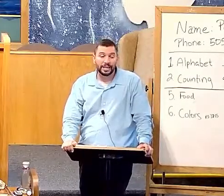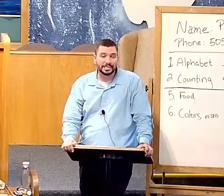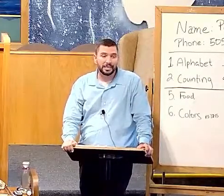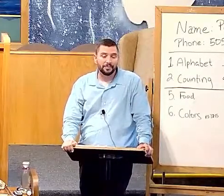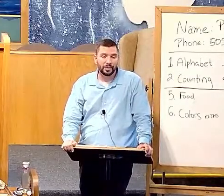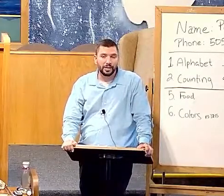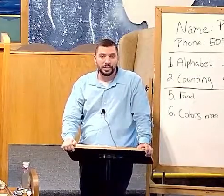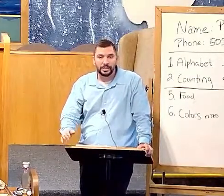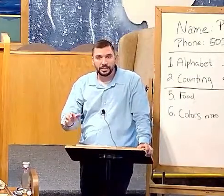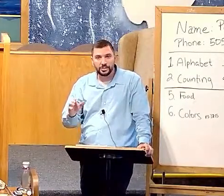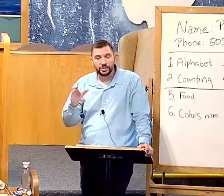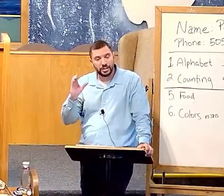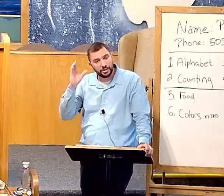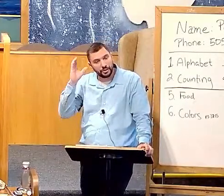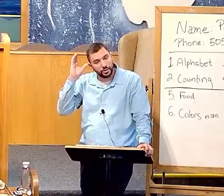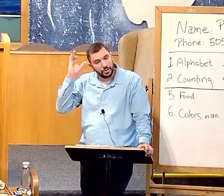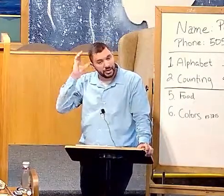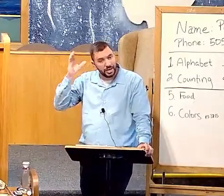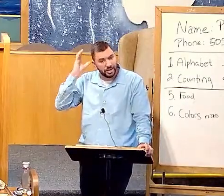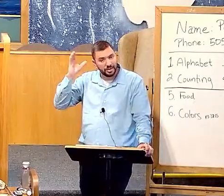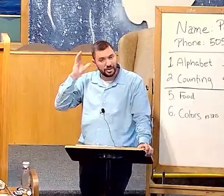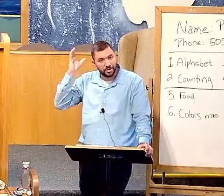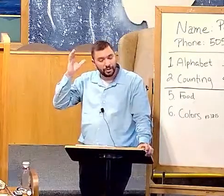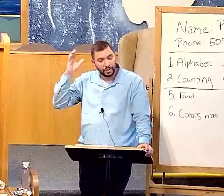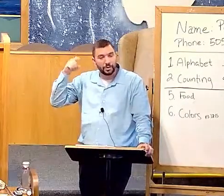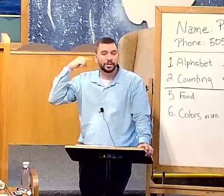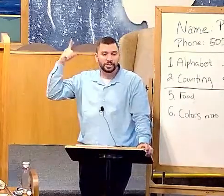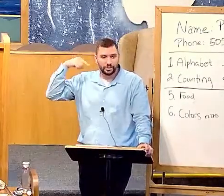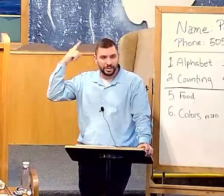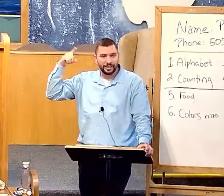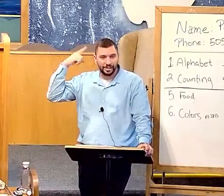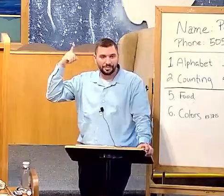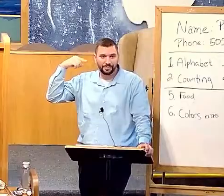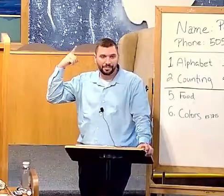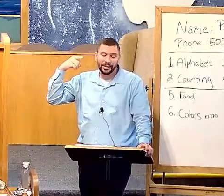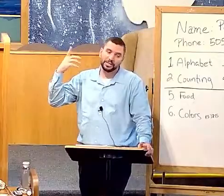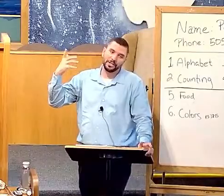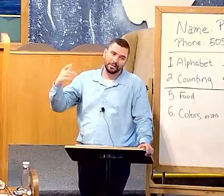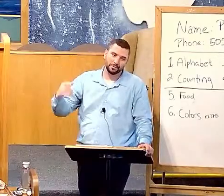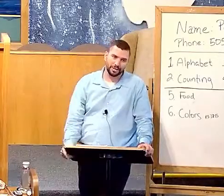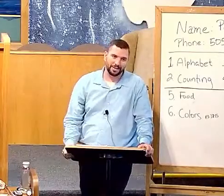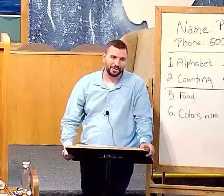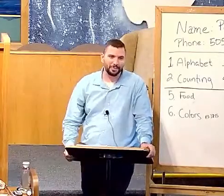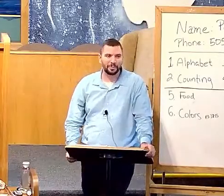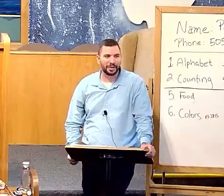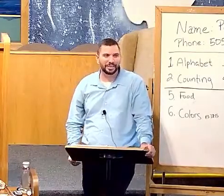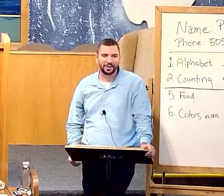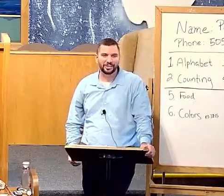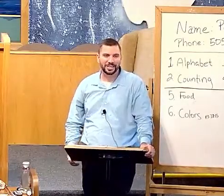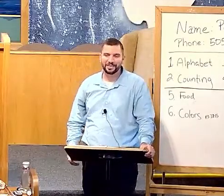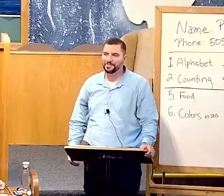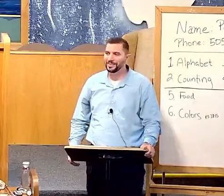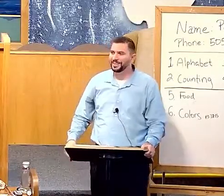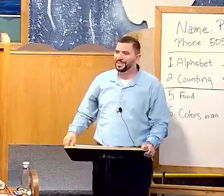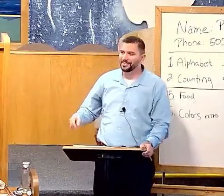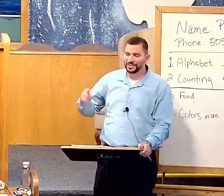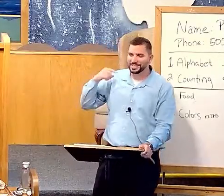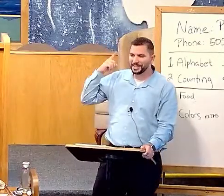Crazy is you could either do it with the C, or you could just go like that. That is the actual sign. People make that all the time, but that